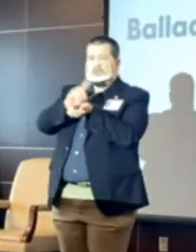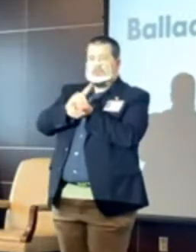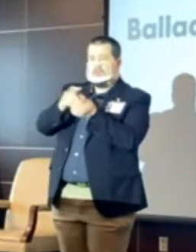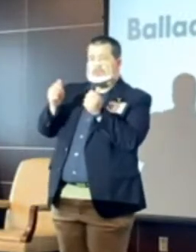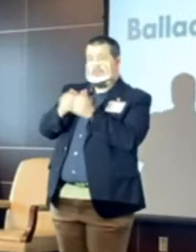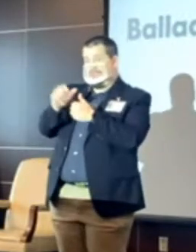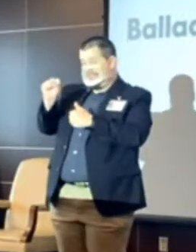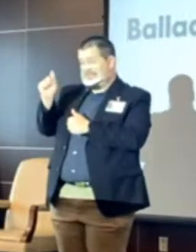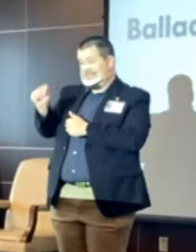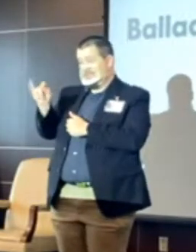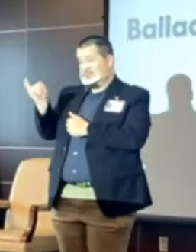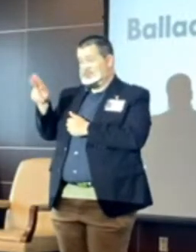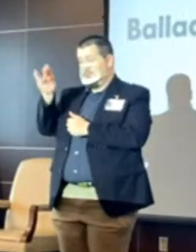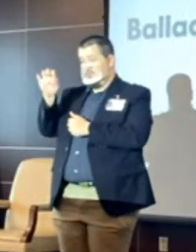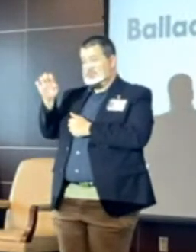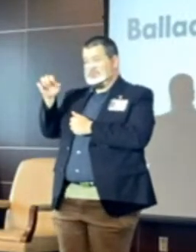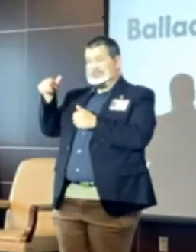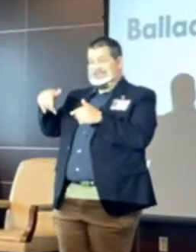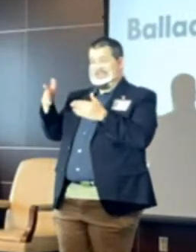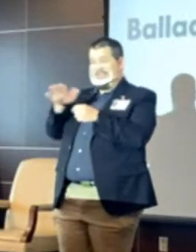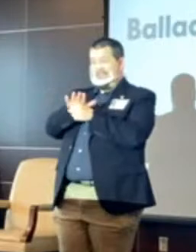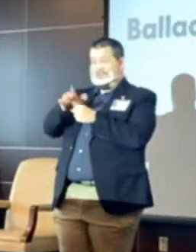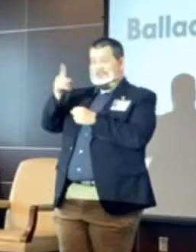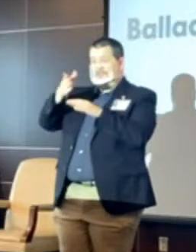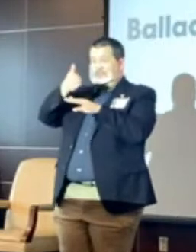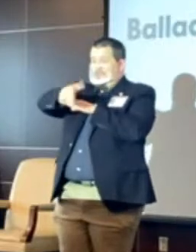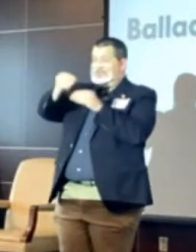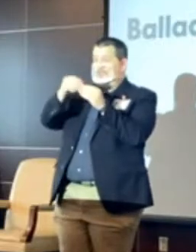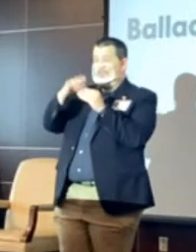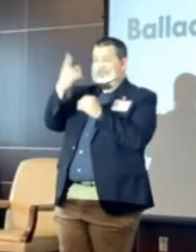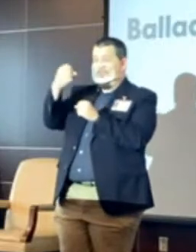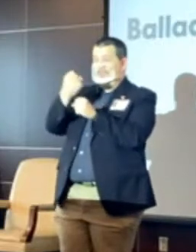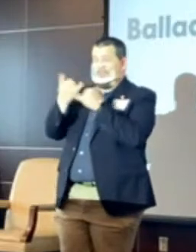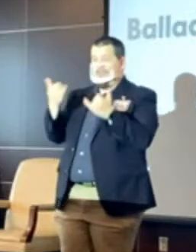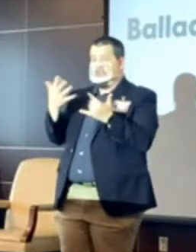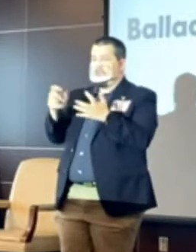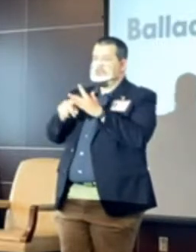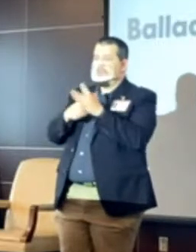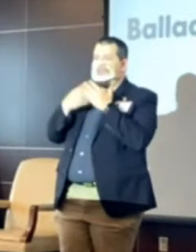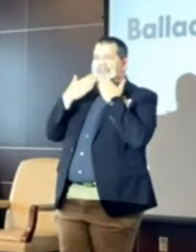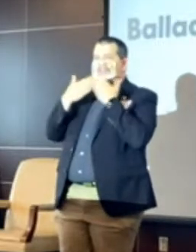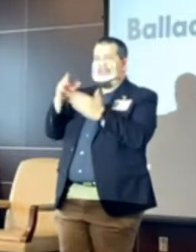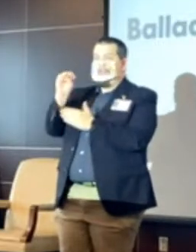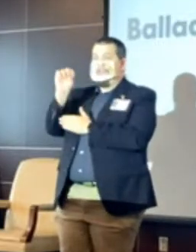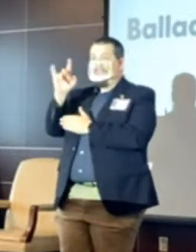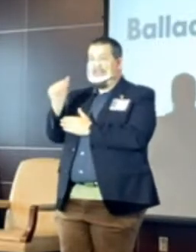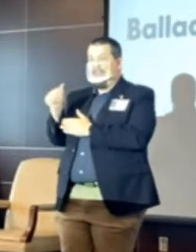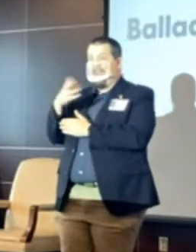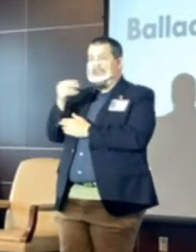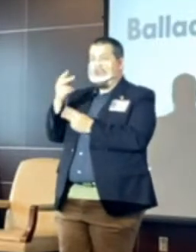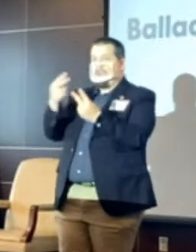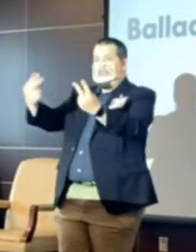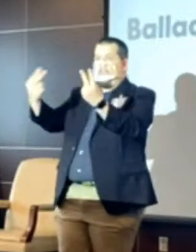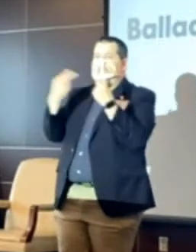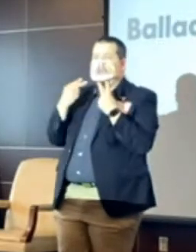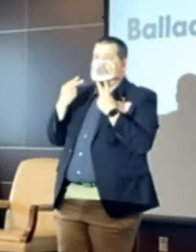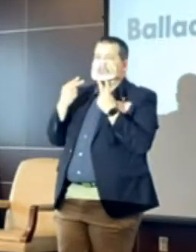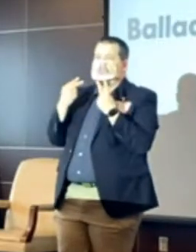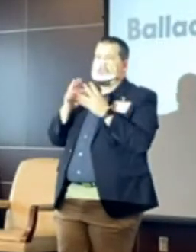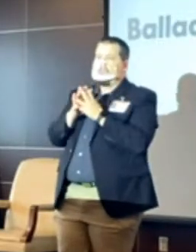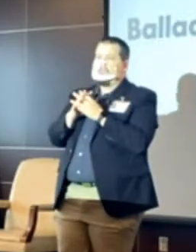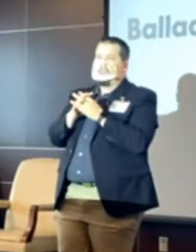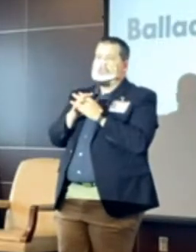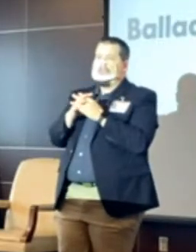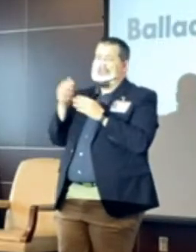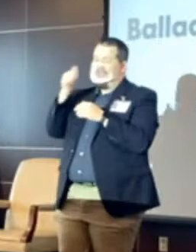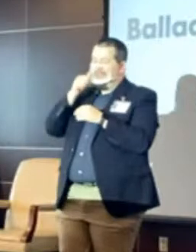Jude Tri-City affiliate for over a year now. I would like to start by thanking the media and the viewers tuning in. Every